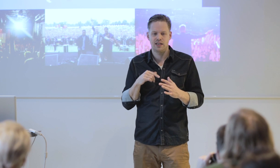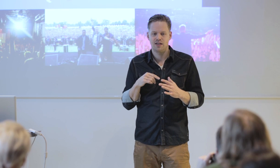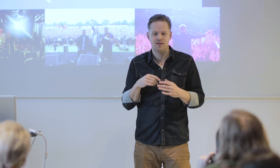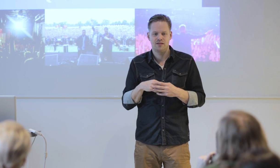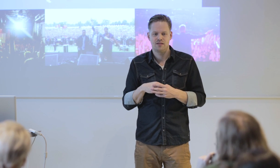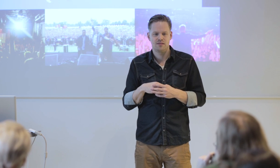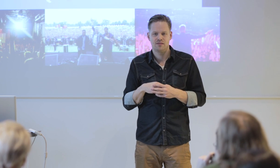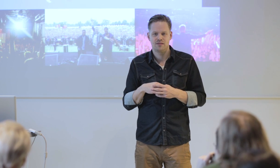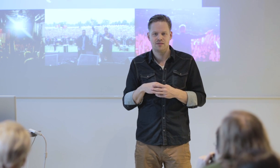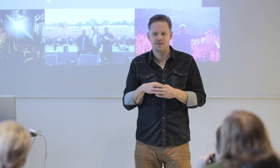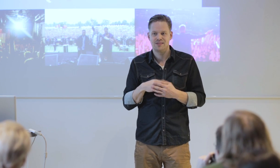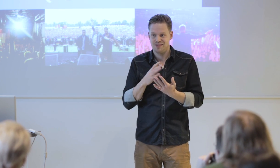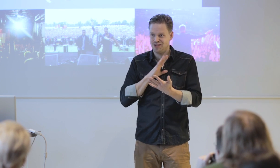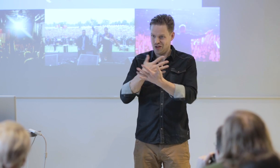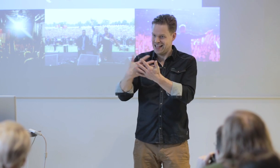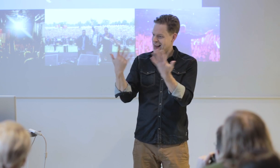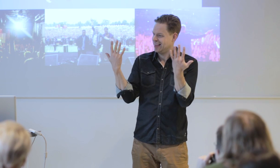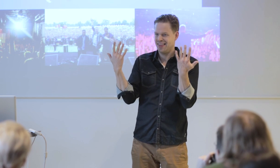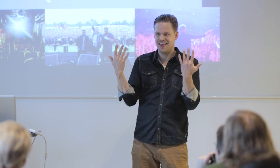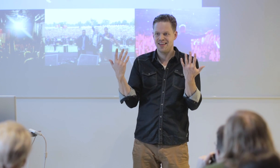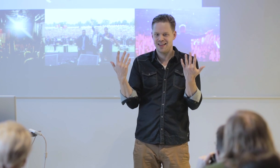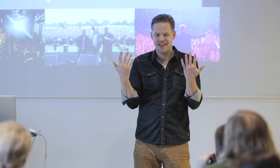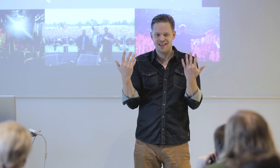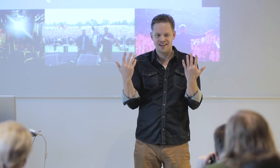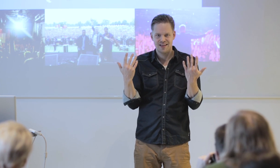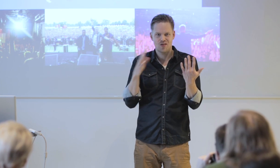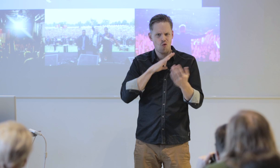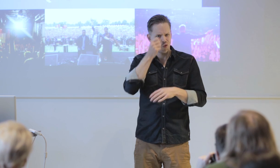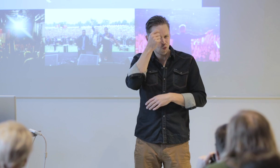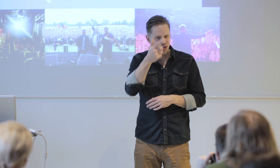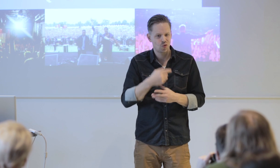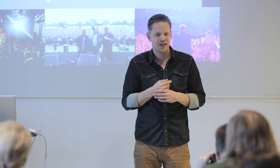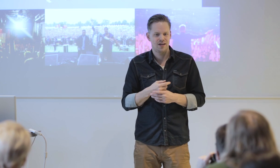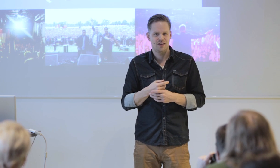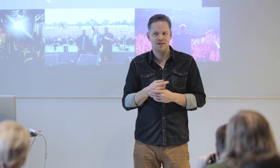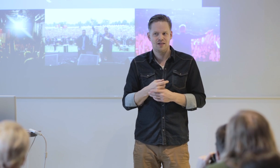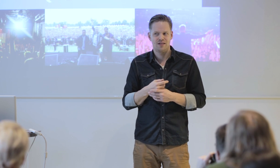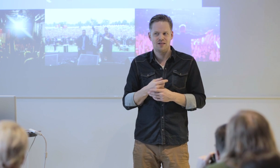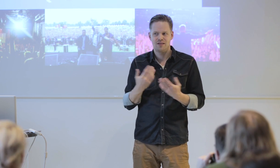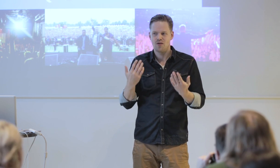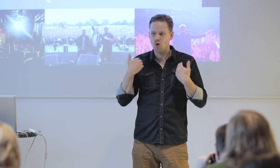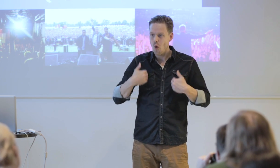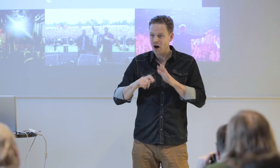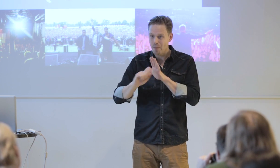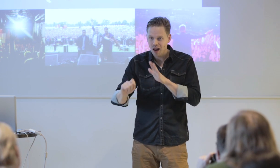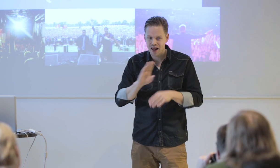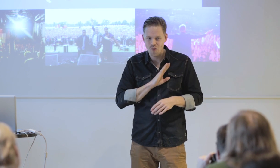not just the music that I'm doing there. It's the language that I'm taking over there, the culture.